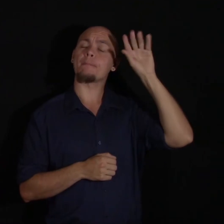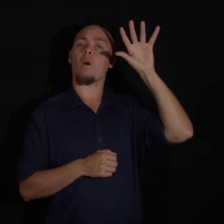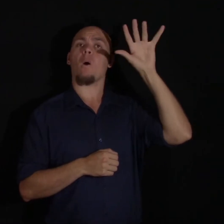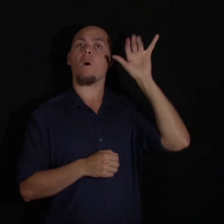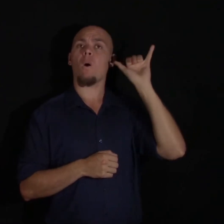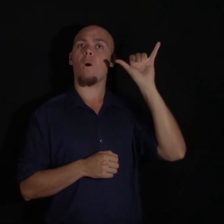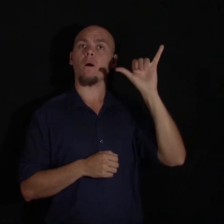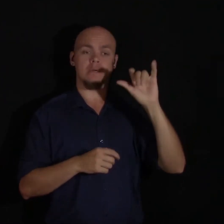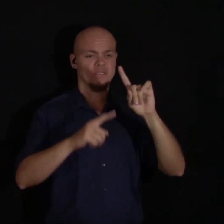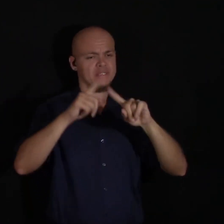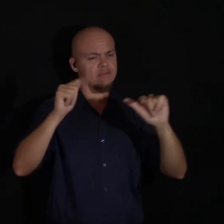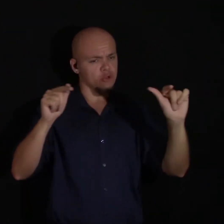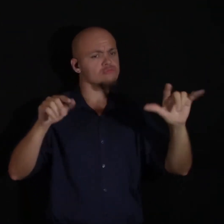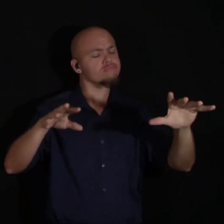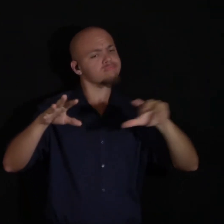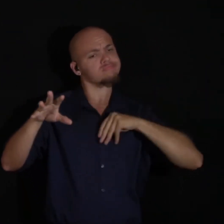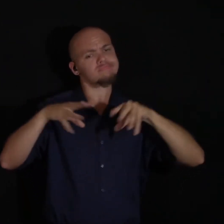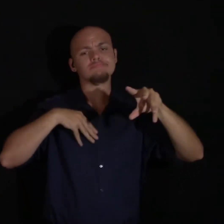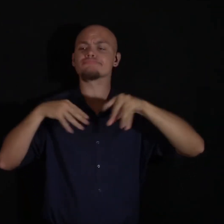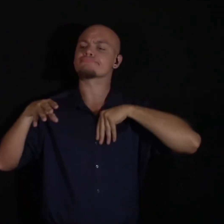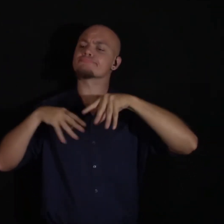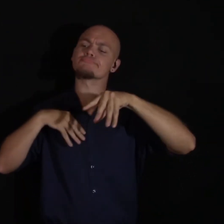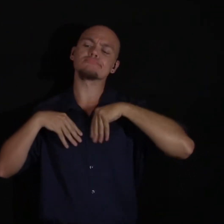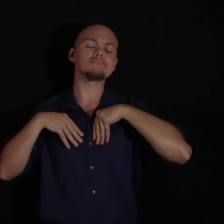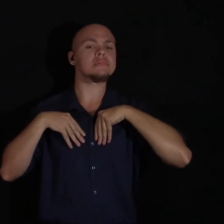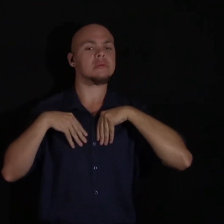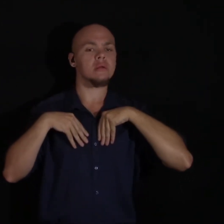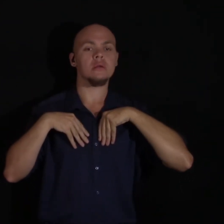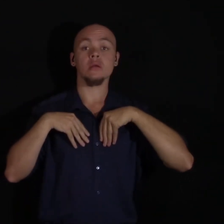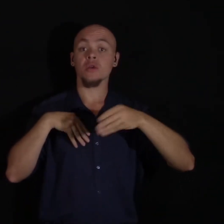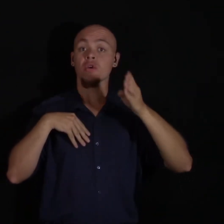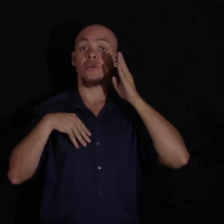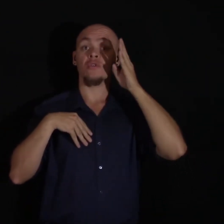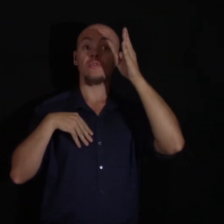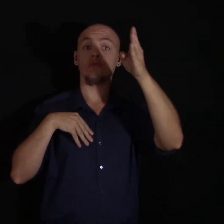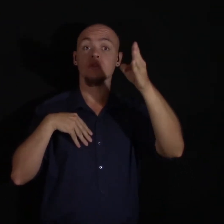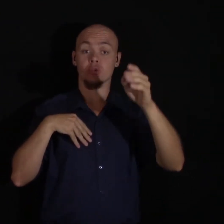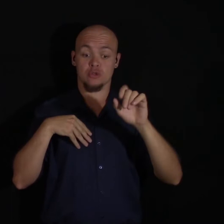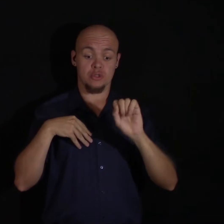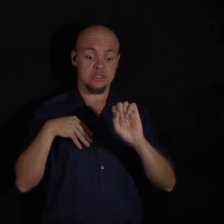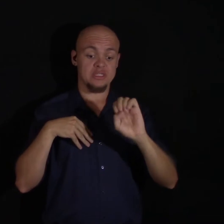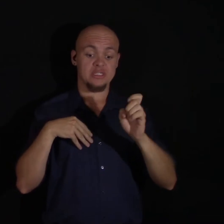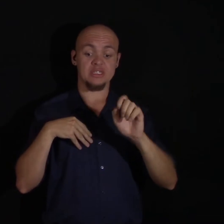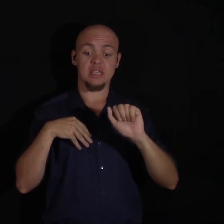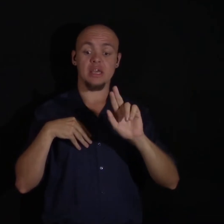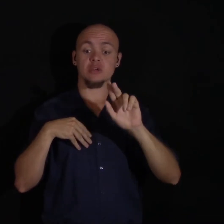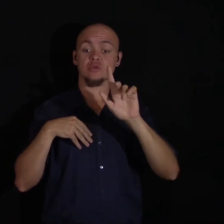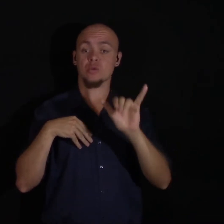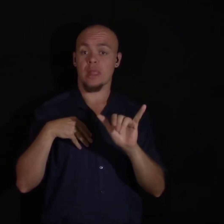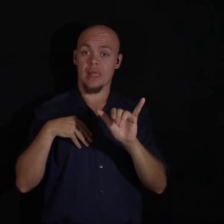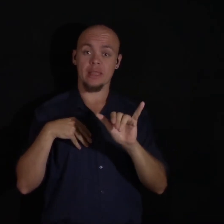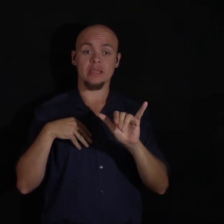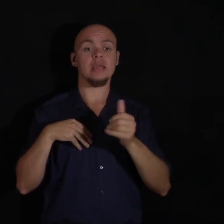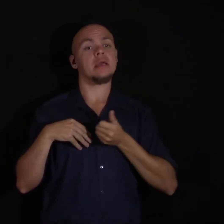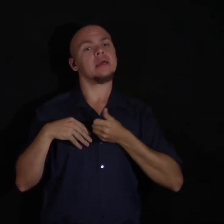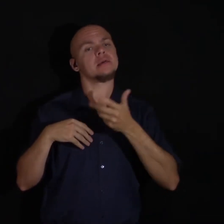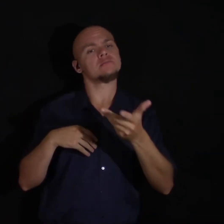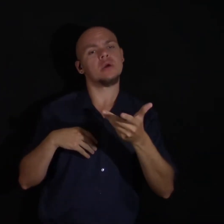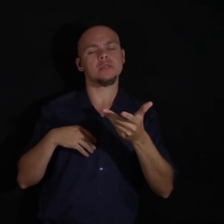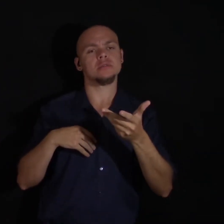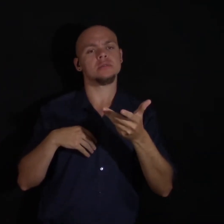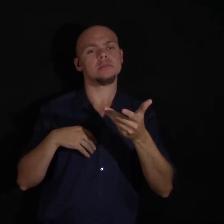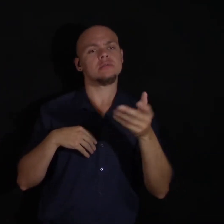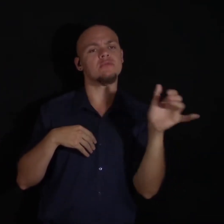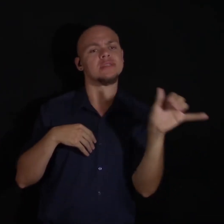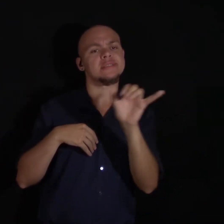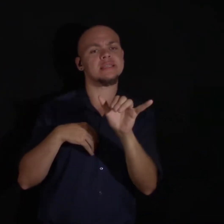of diversity, what would this mean for the future expression of same-sex identity and